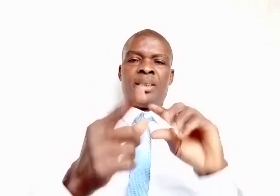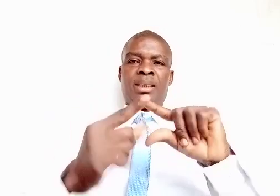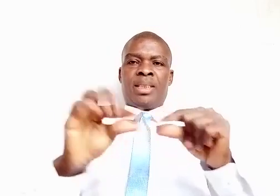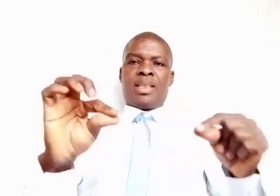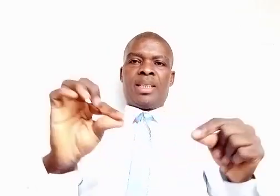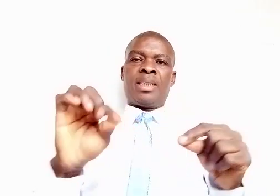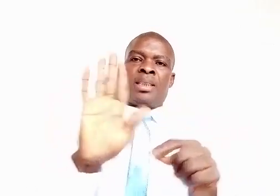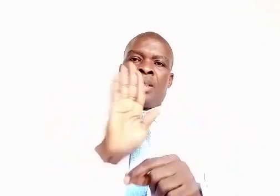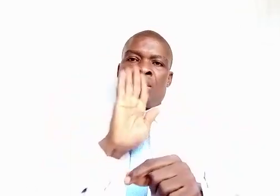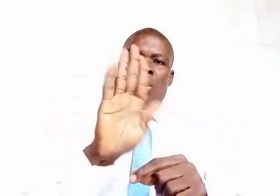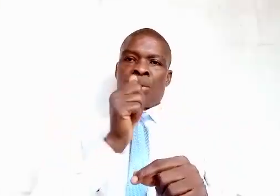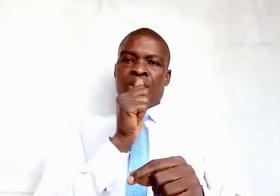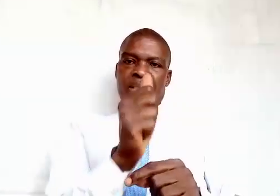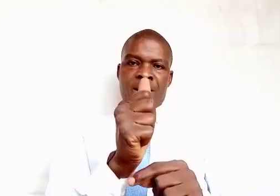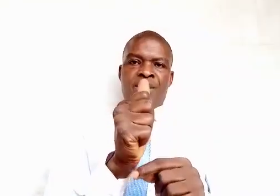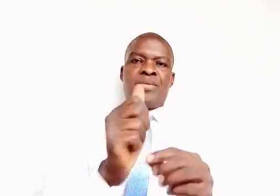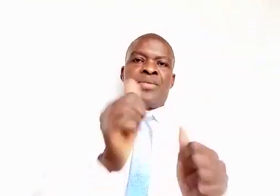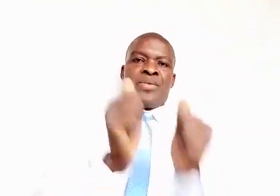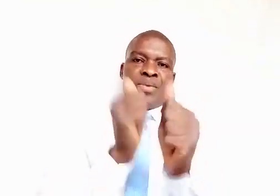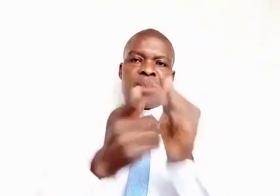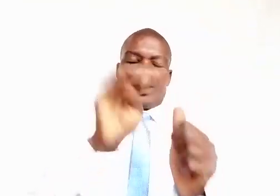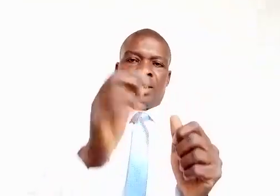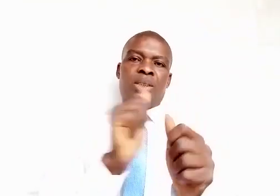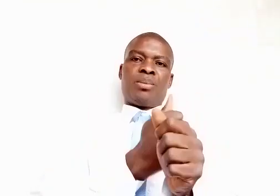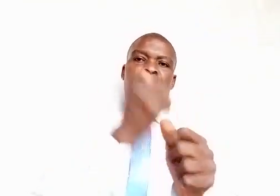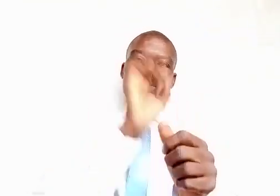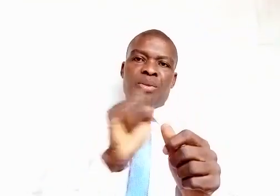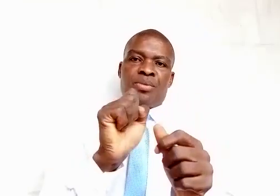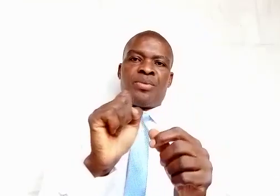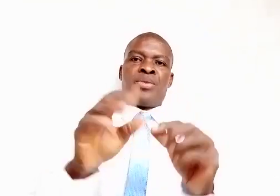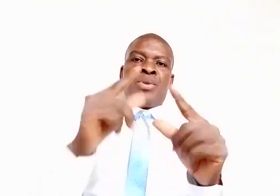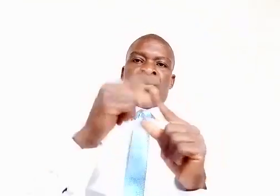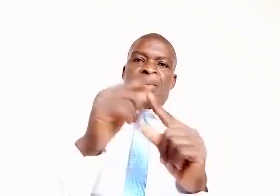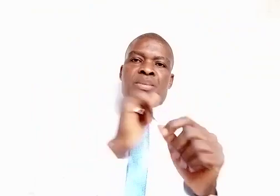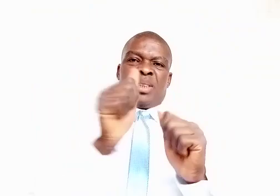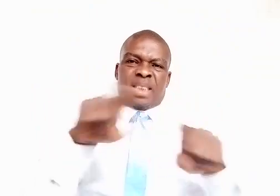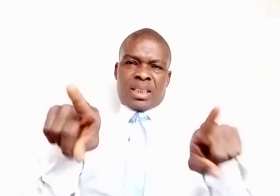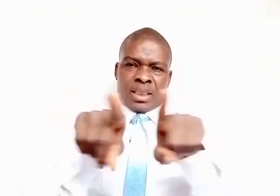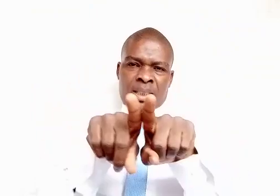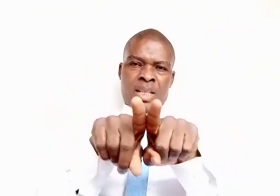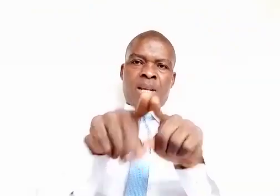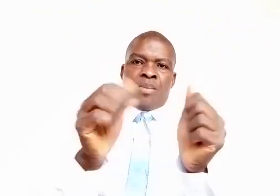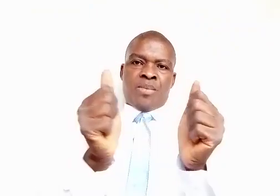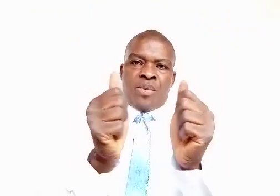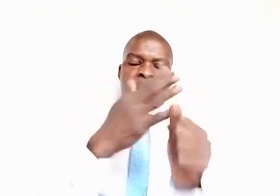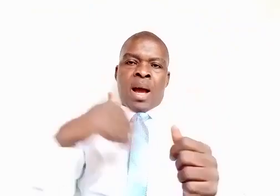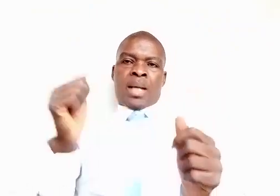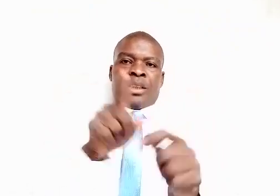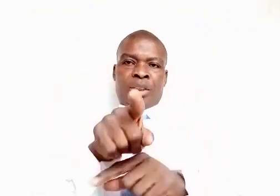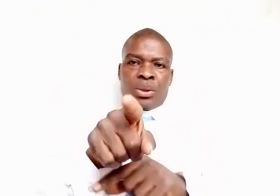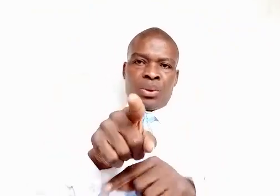yourself, which is the object of the verb see, is the same as you, the subject of the verb.